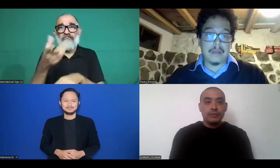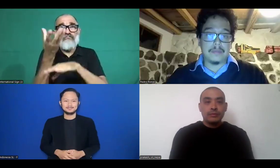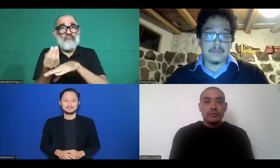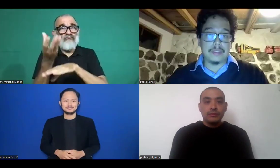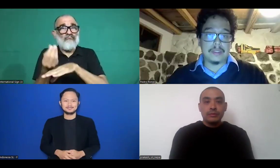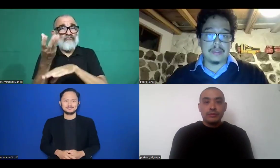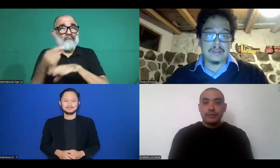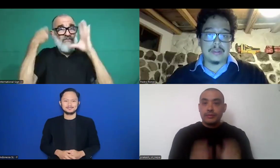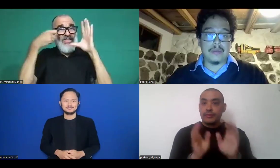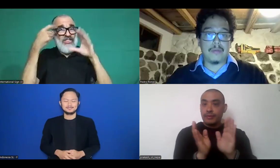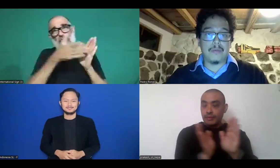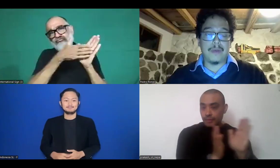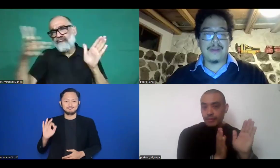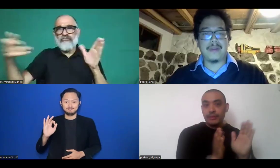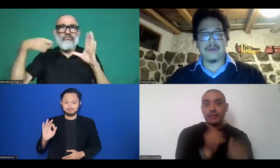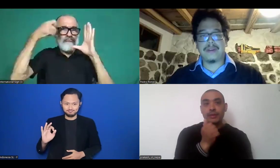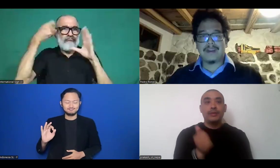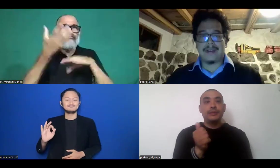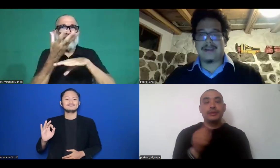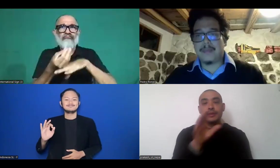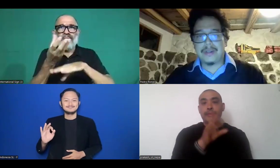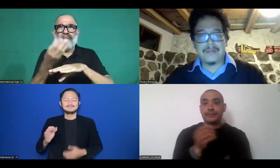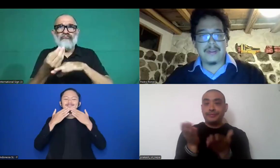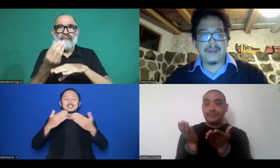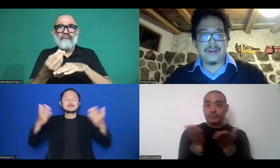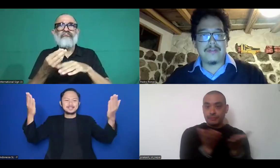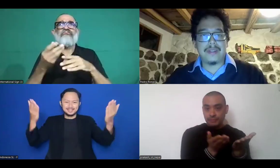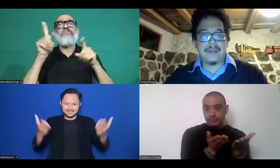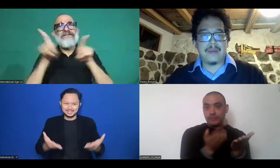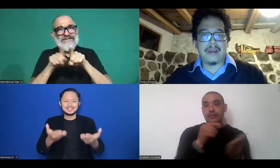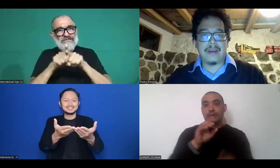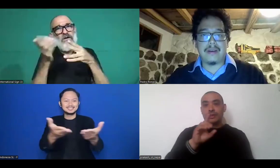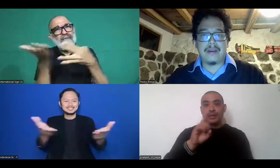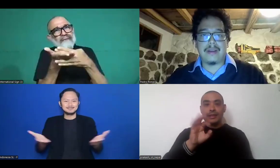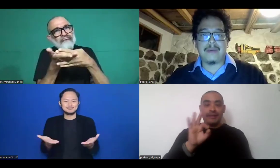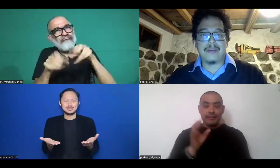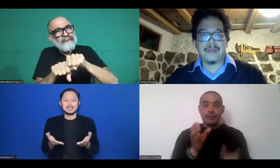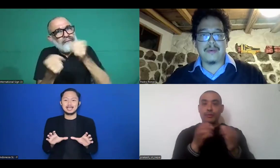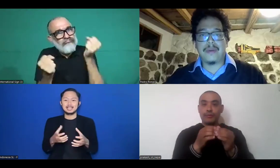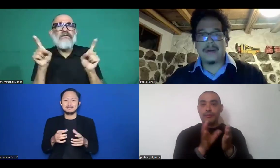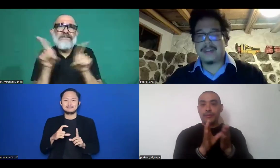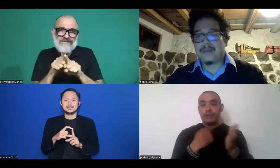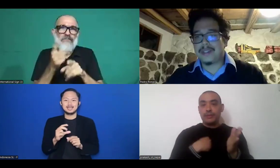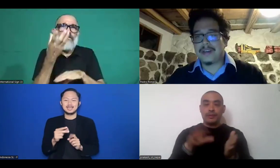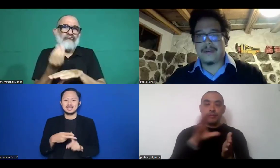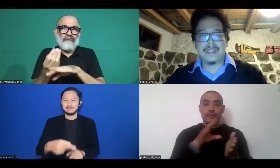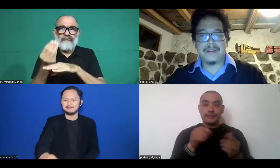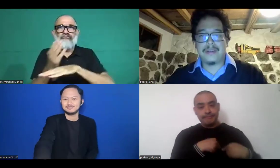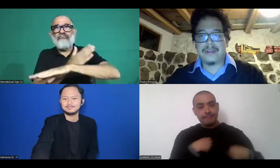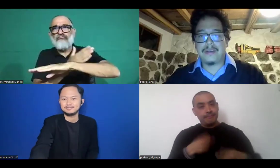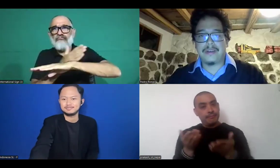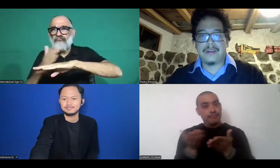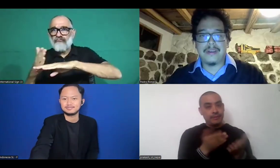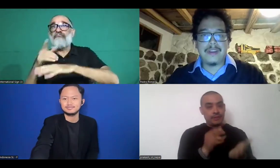Okay, so welcome everyone. As part of the DRF team, I welcome all participants that have